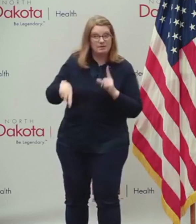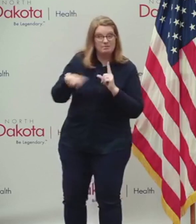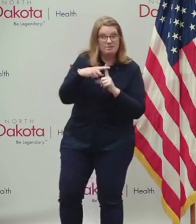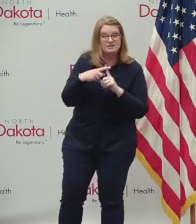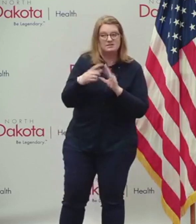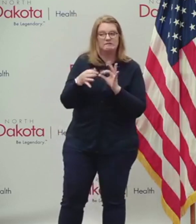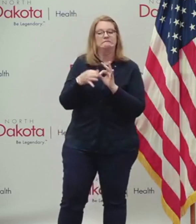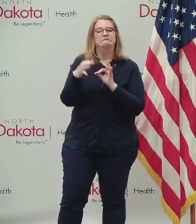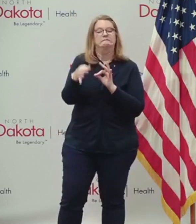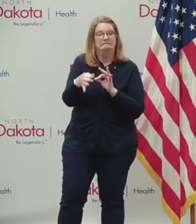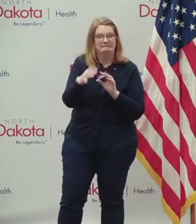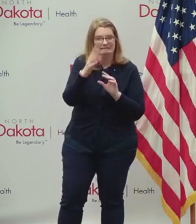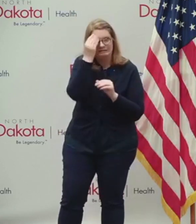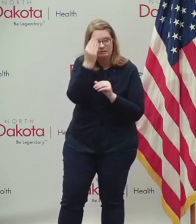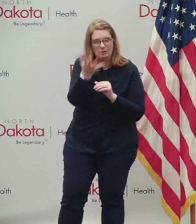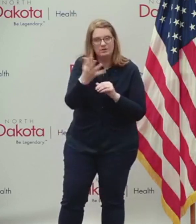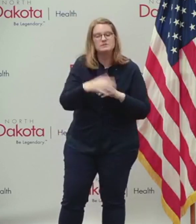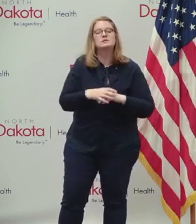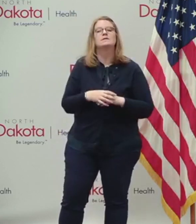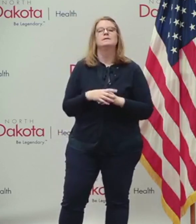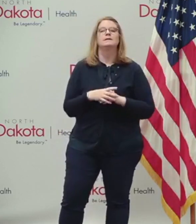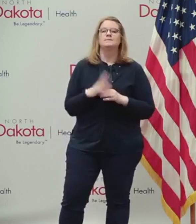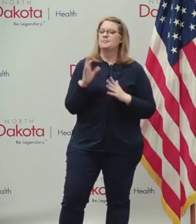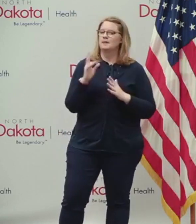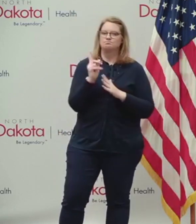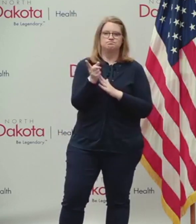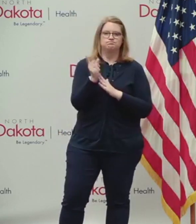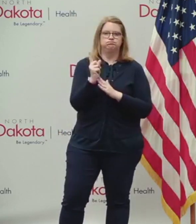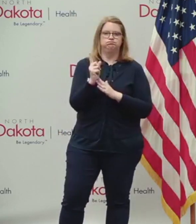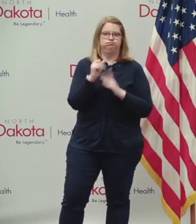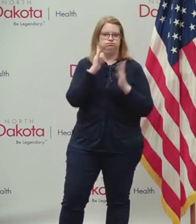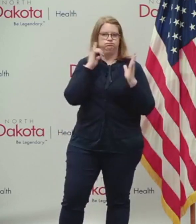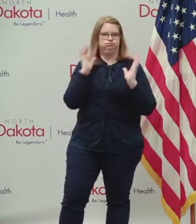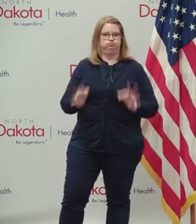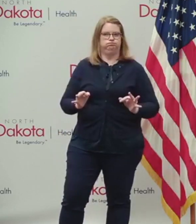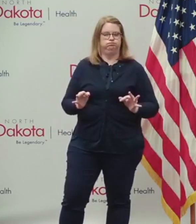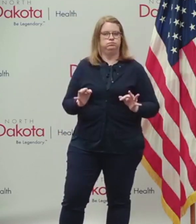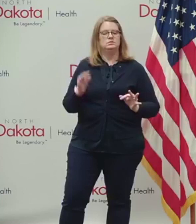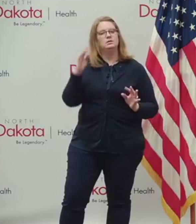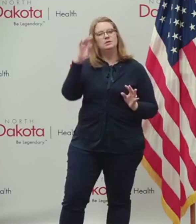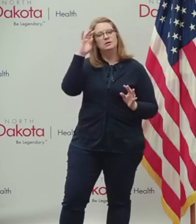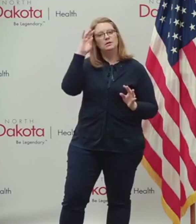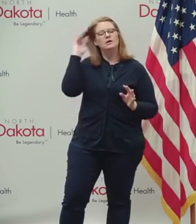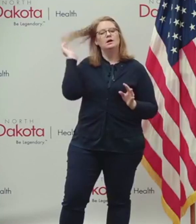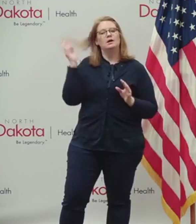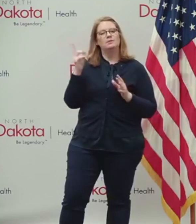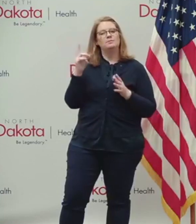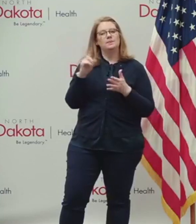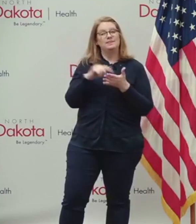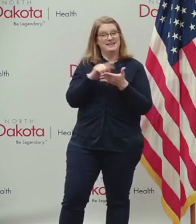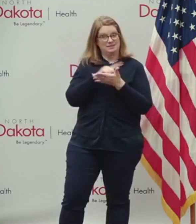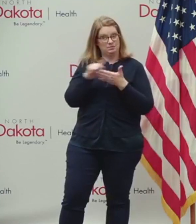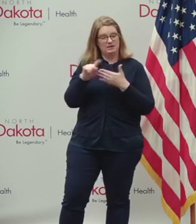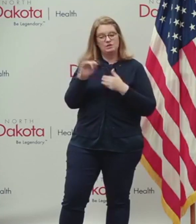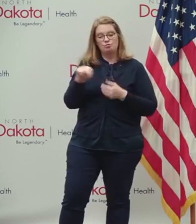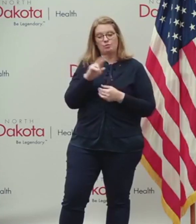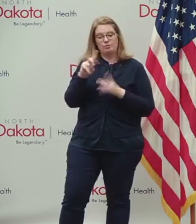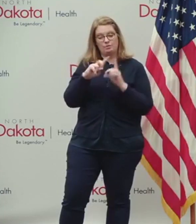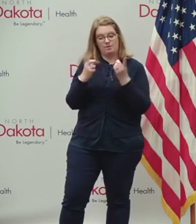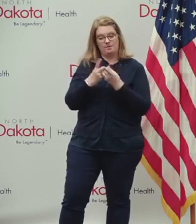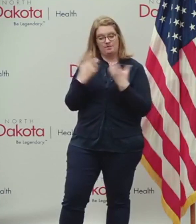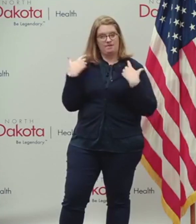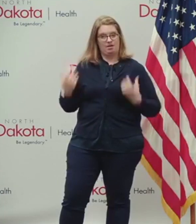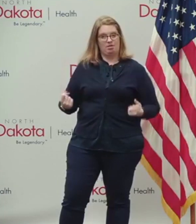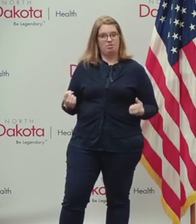Thanks to decisive action and quick action this week by a number of people, the North Dakota Department of